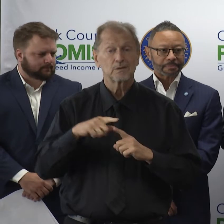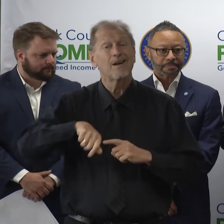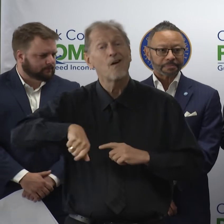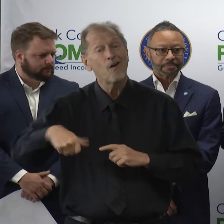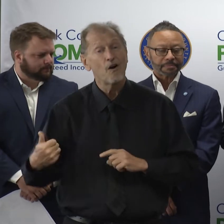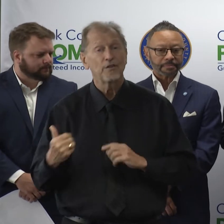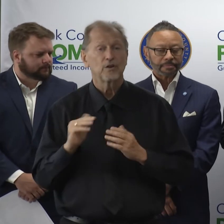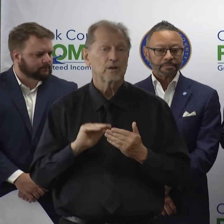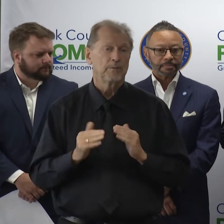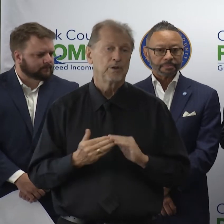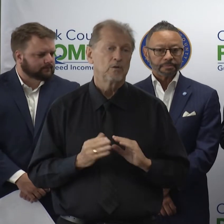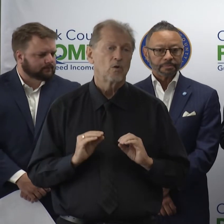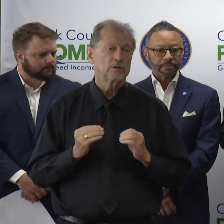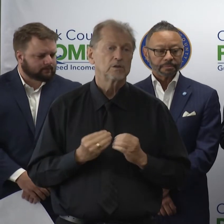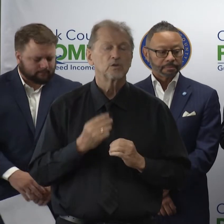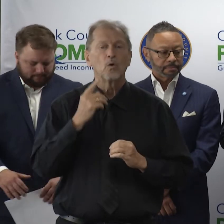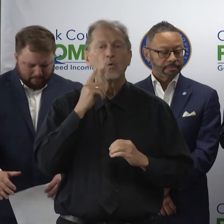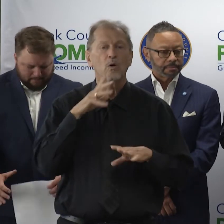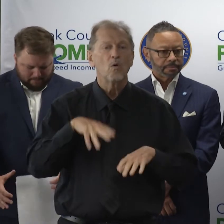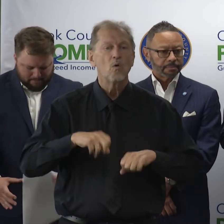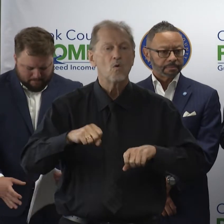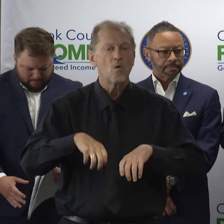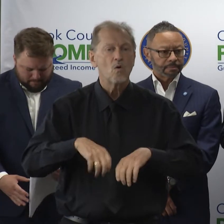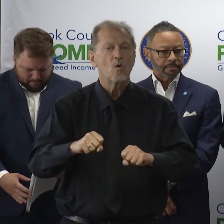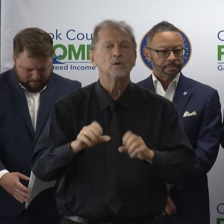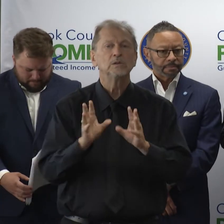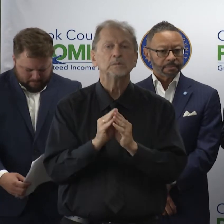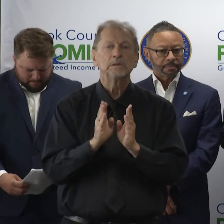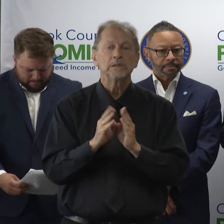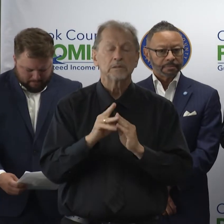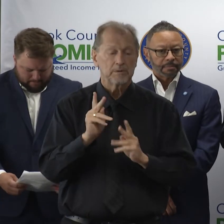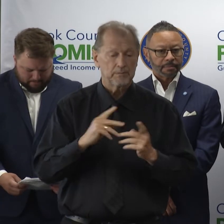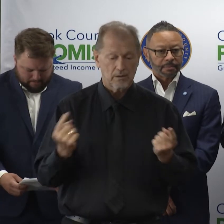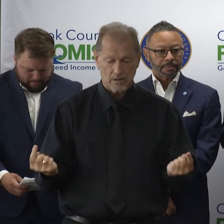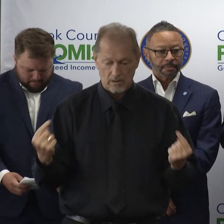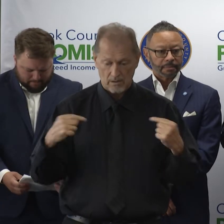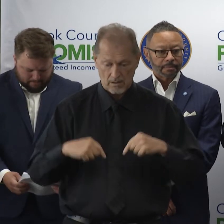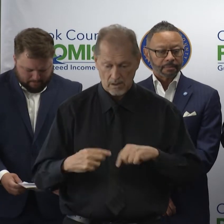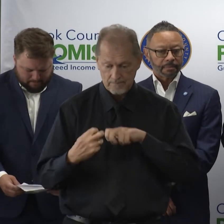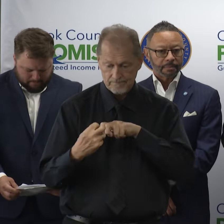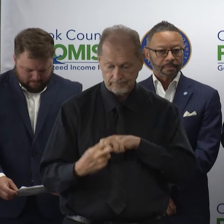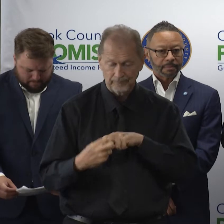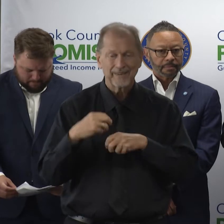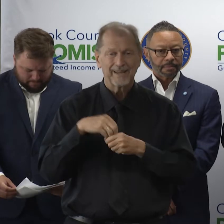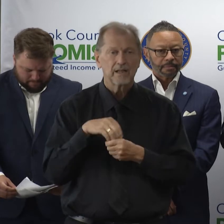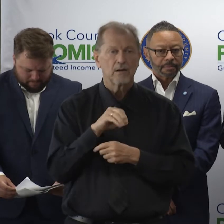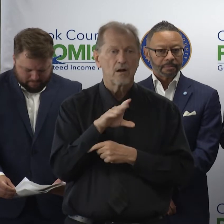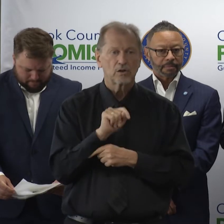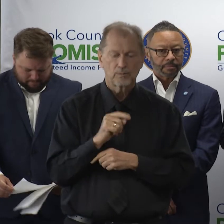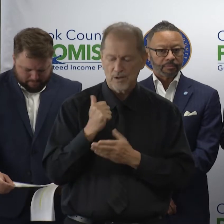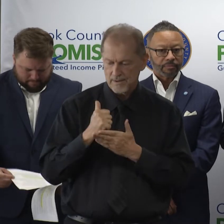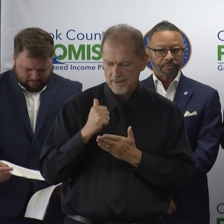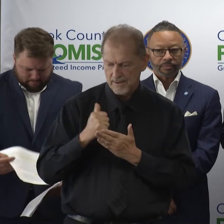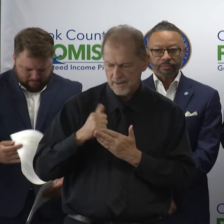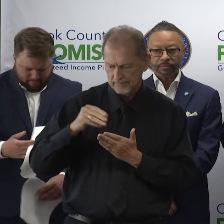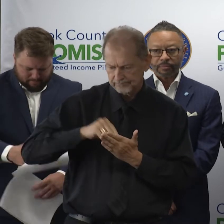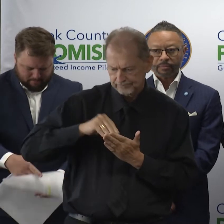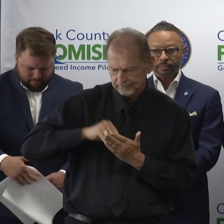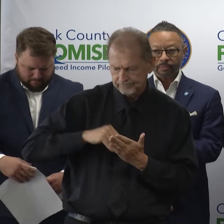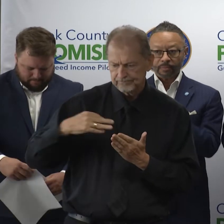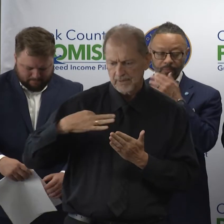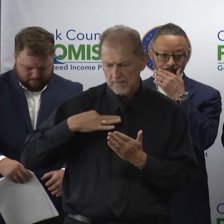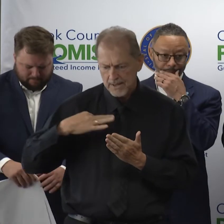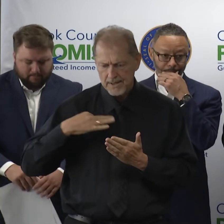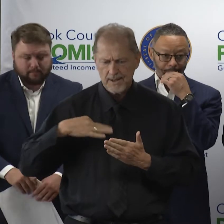community-based organizations, will host in-person application assistance events in October and will provide a calendar of